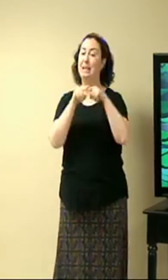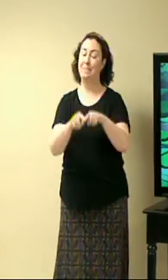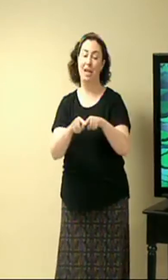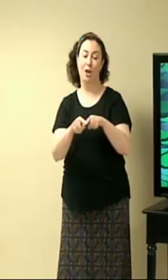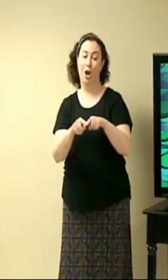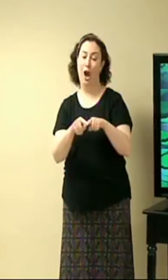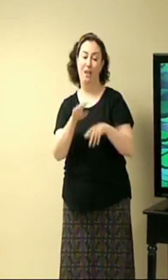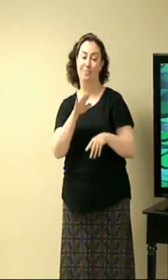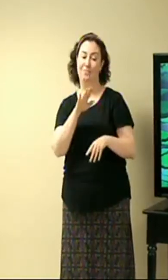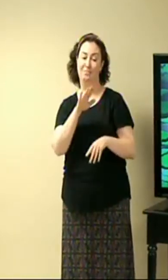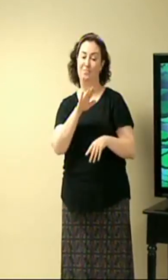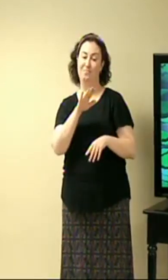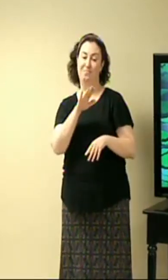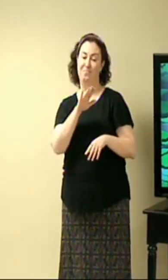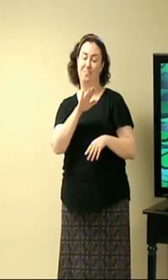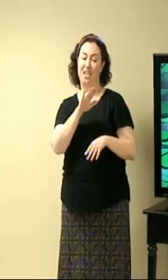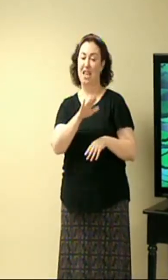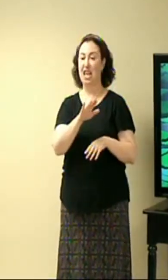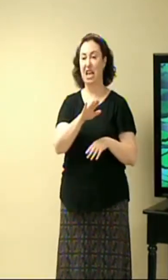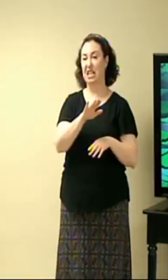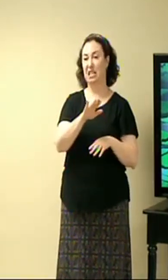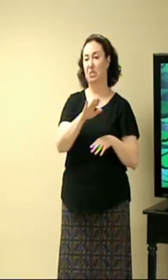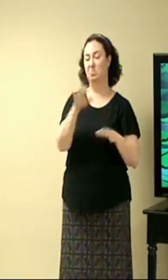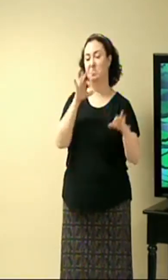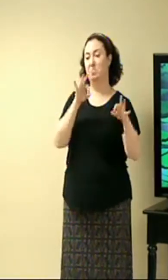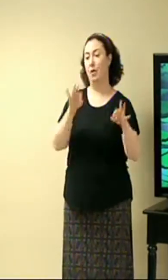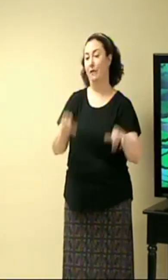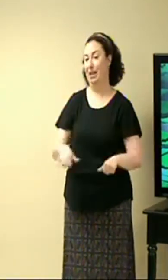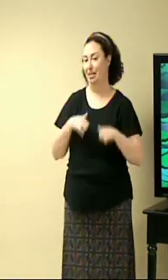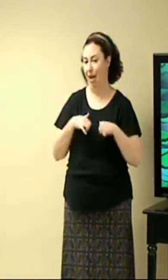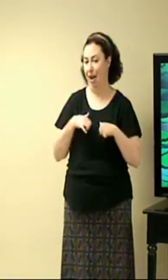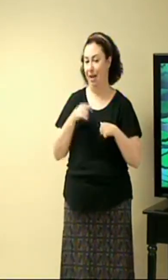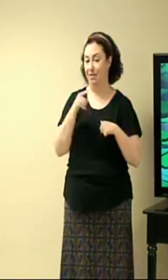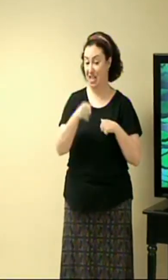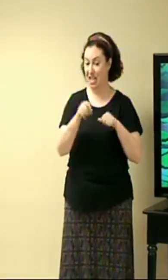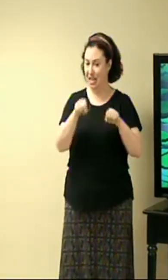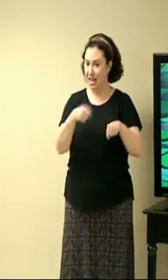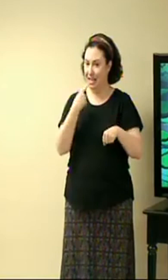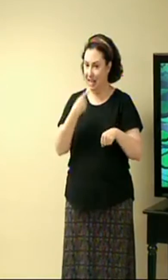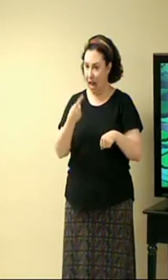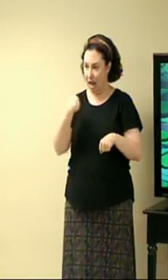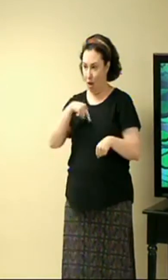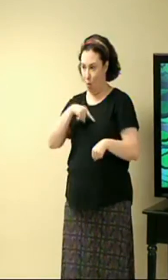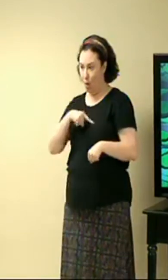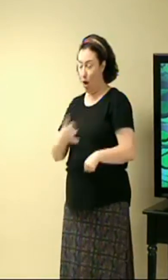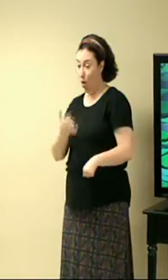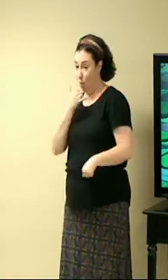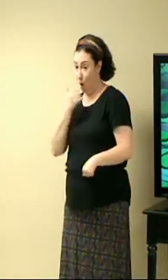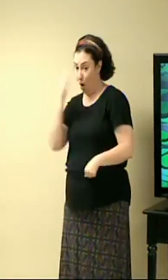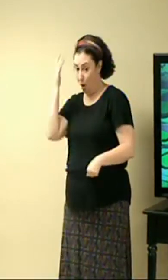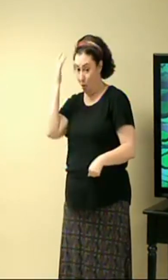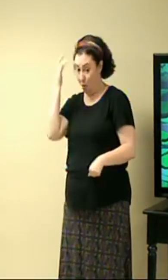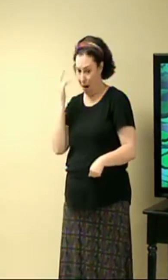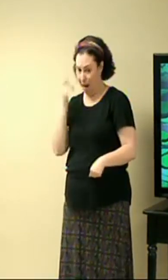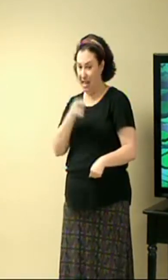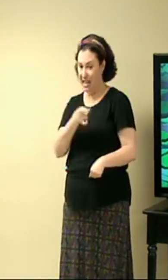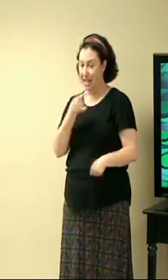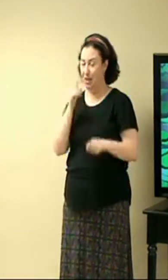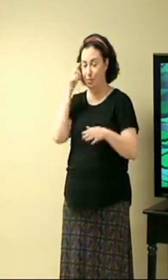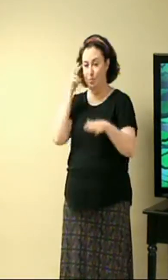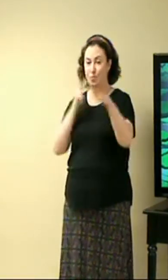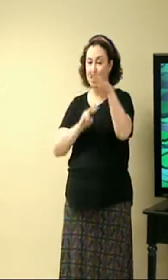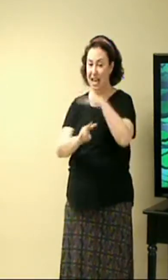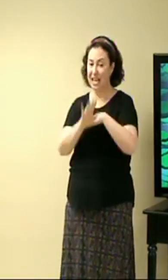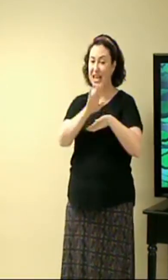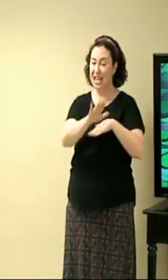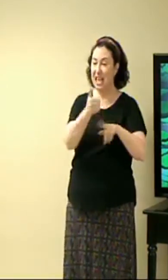you are wrong. And he can tell me that I am wrong because he predicted his own death and then rose from the dead. Like,